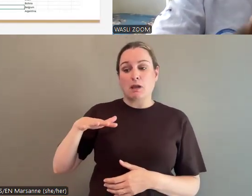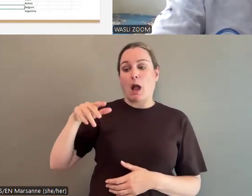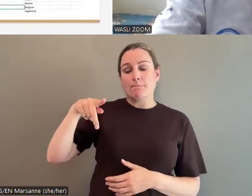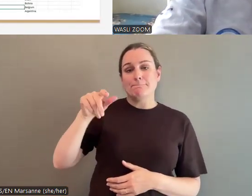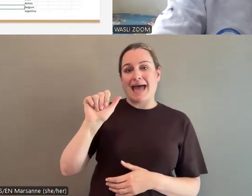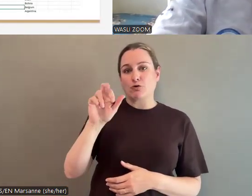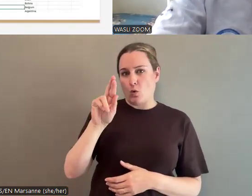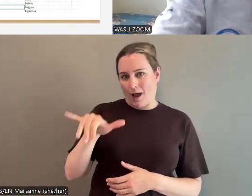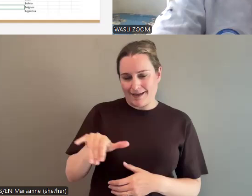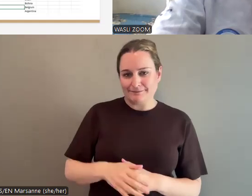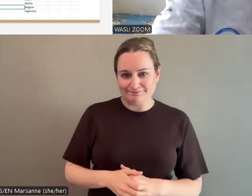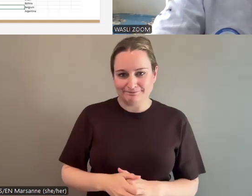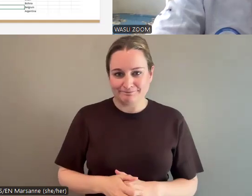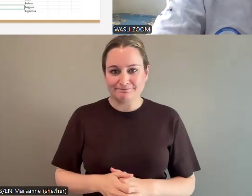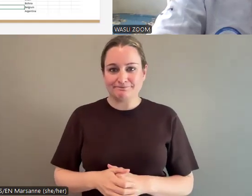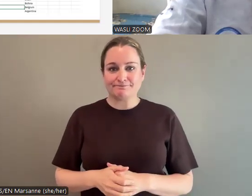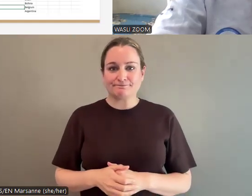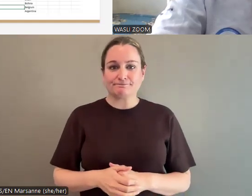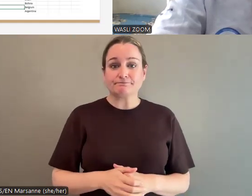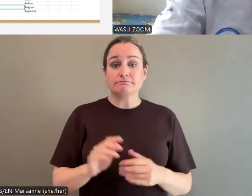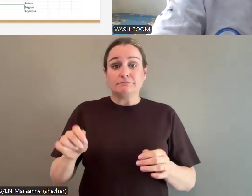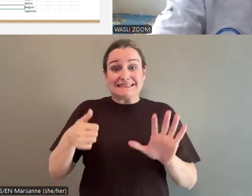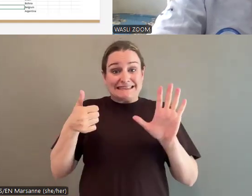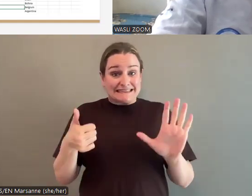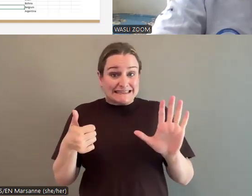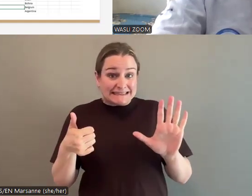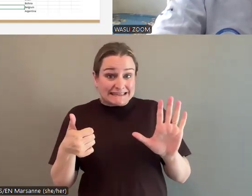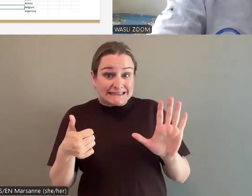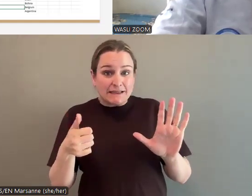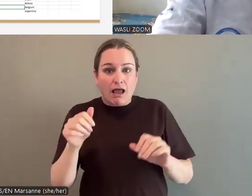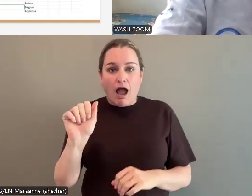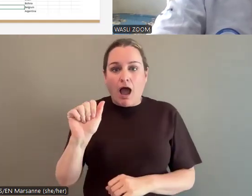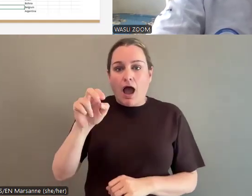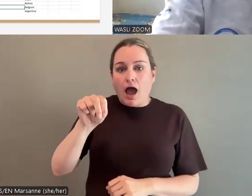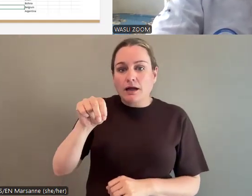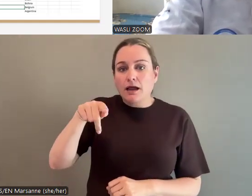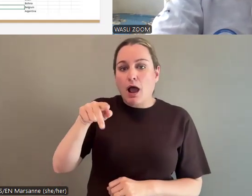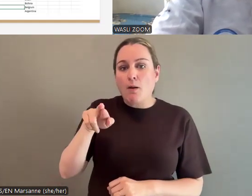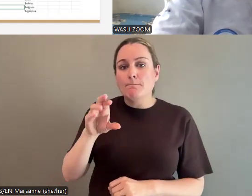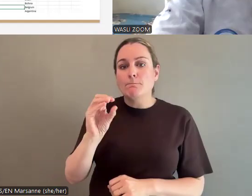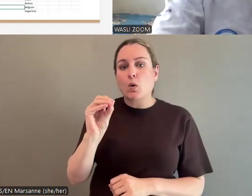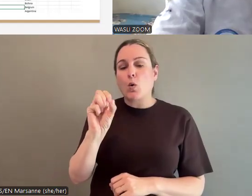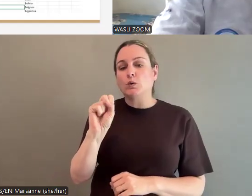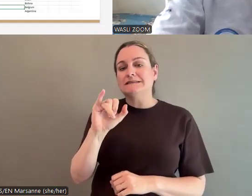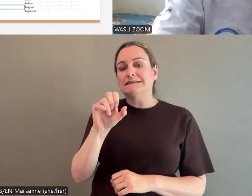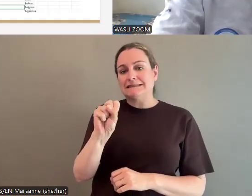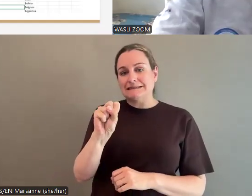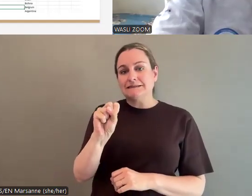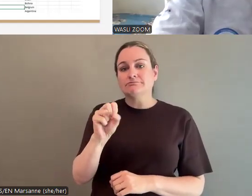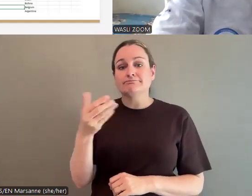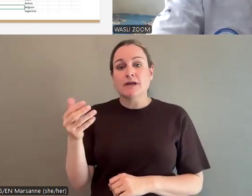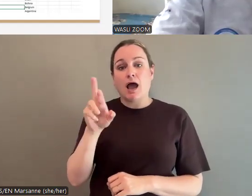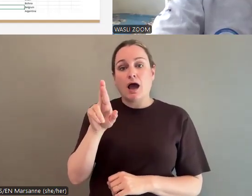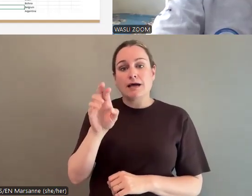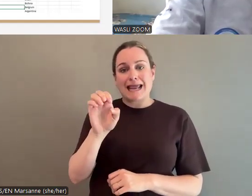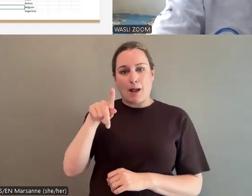dues up to date. Number 6, we have Panama Association of Sign Language Interpreters as well.